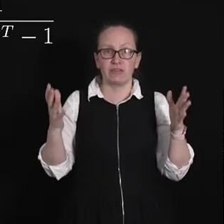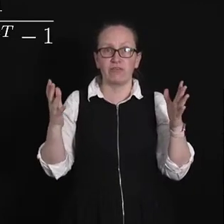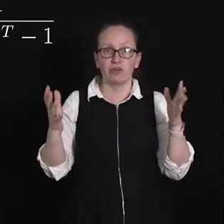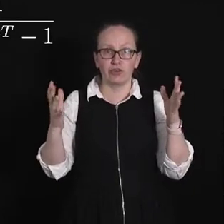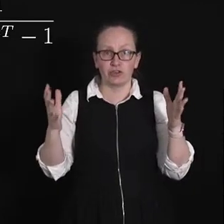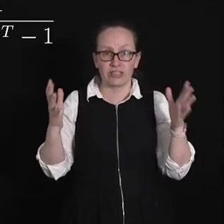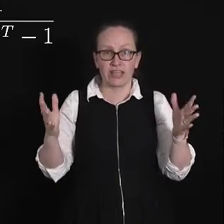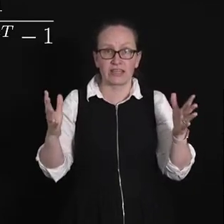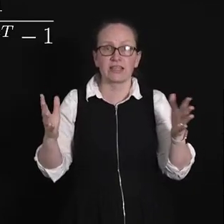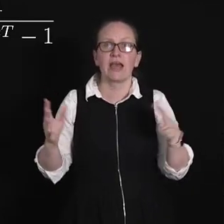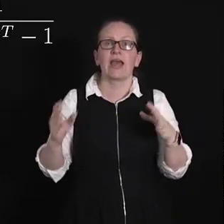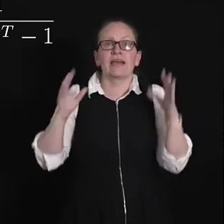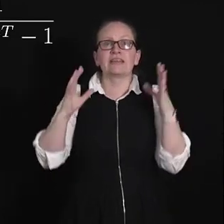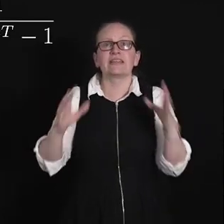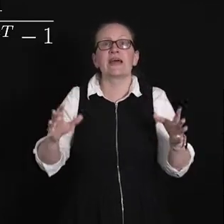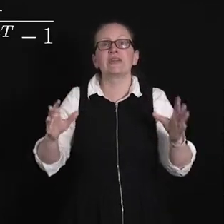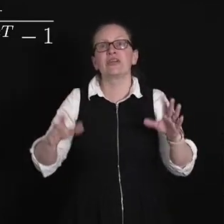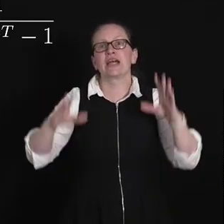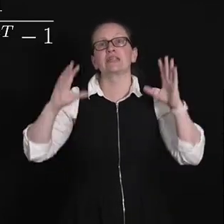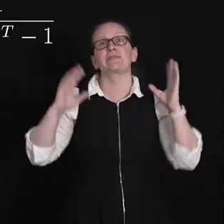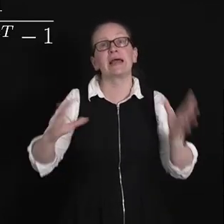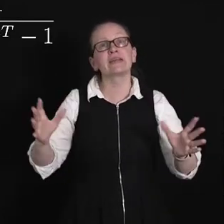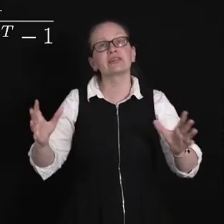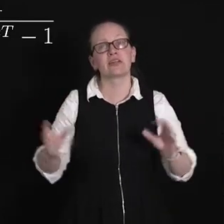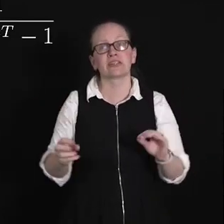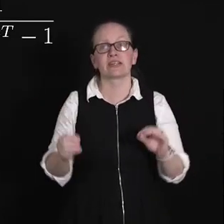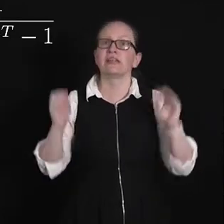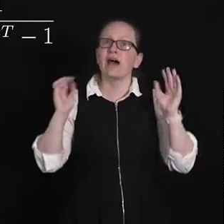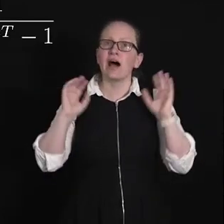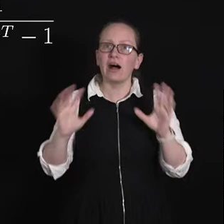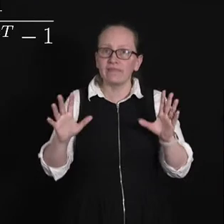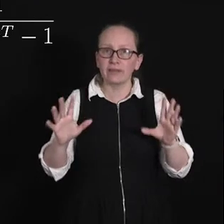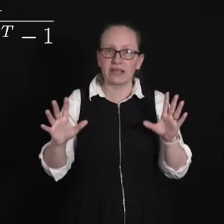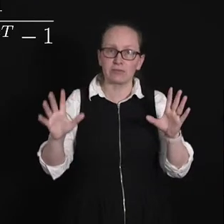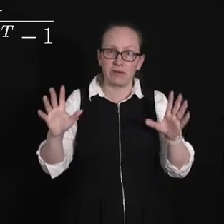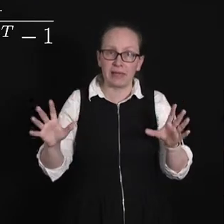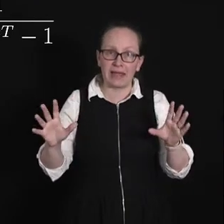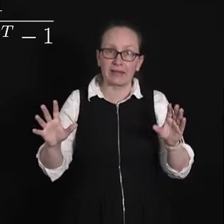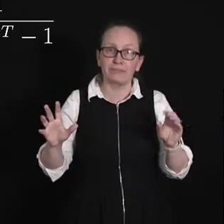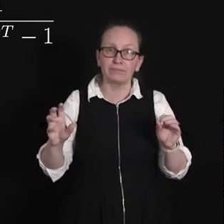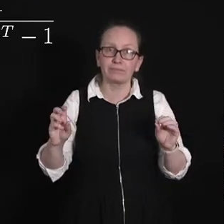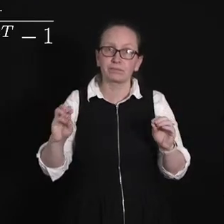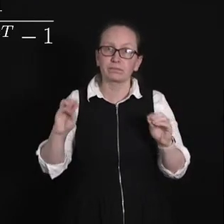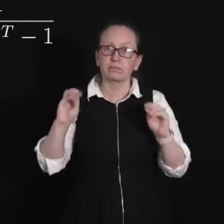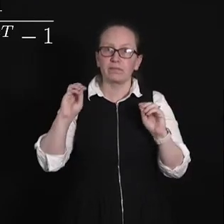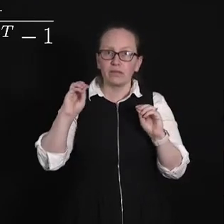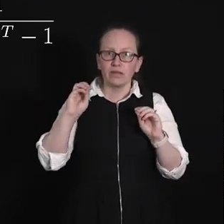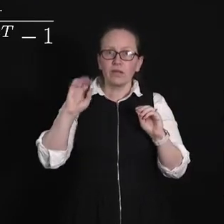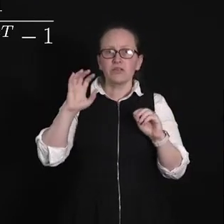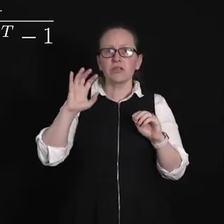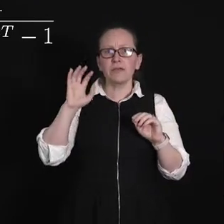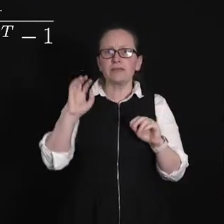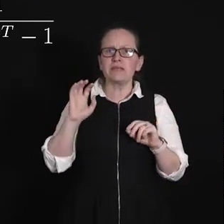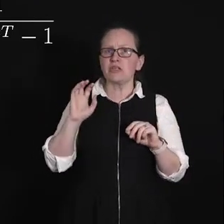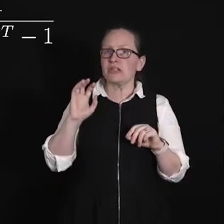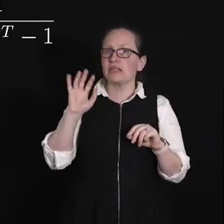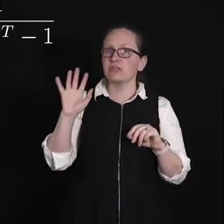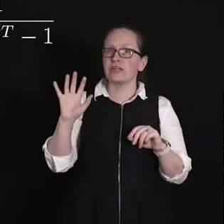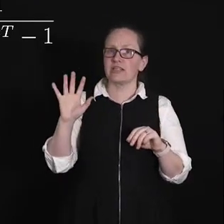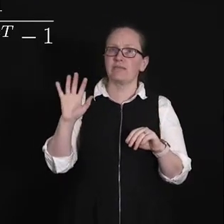34 joules seconds. And it's now known as Planck's constant after Maxwell Planck. So probably the most interesting